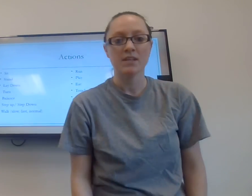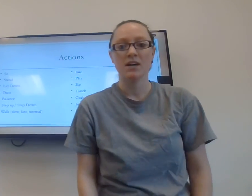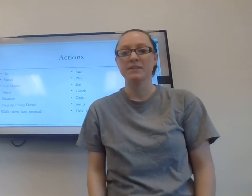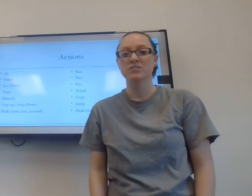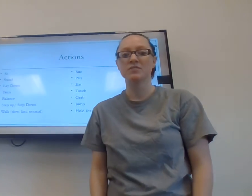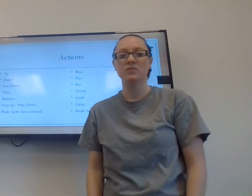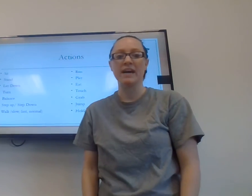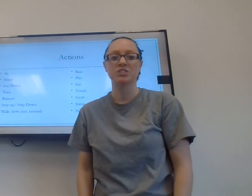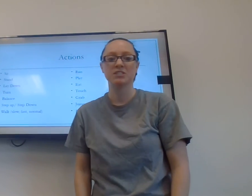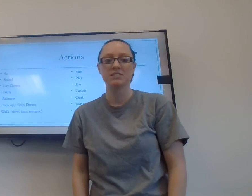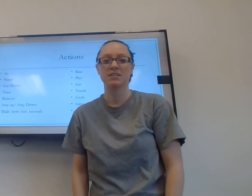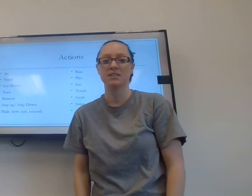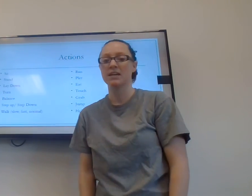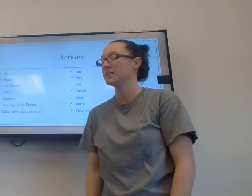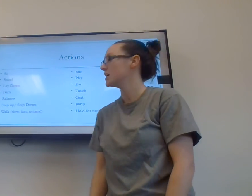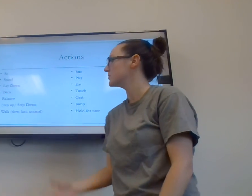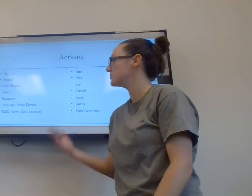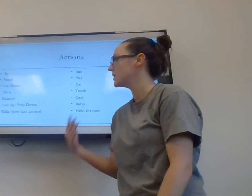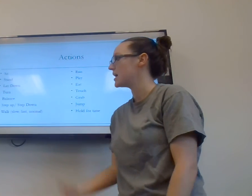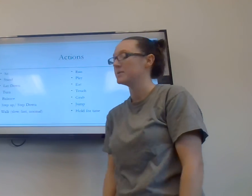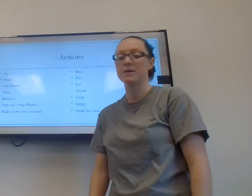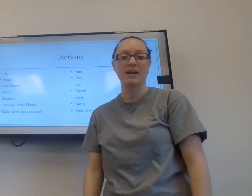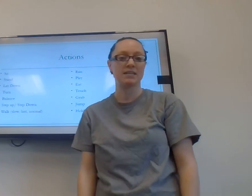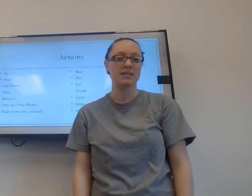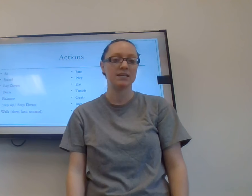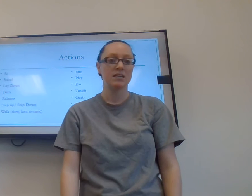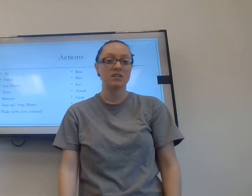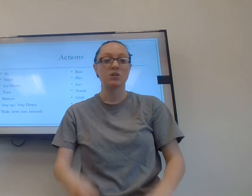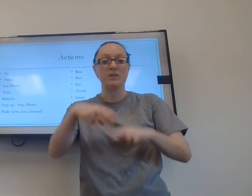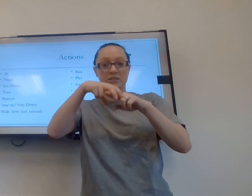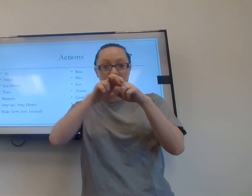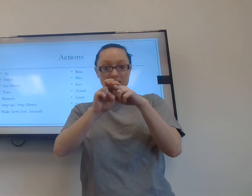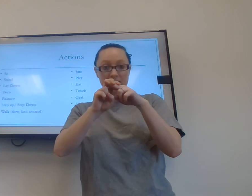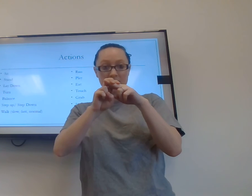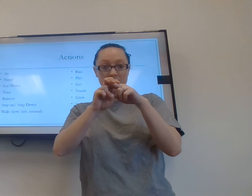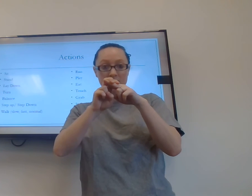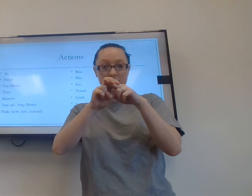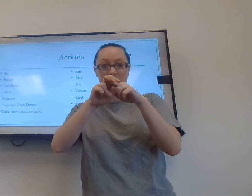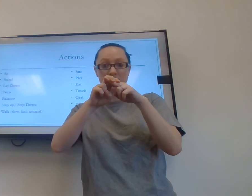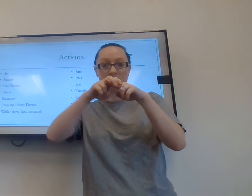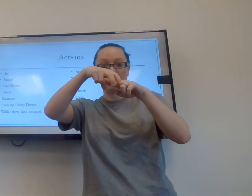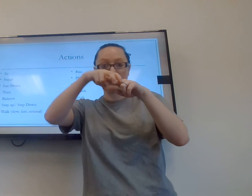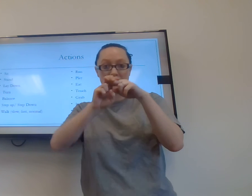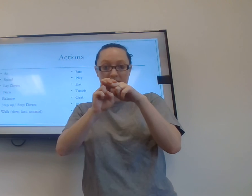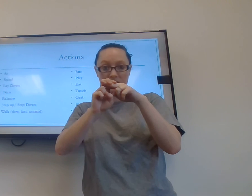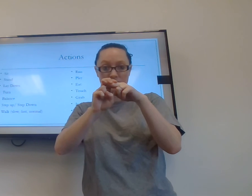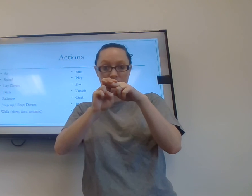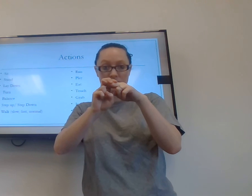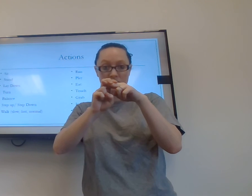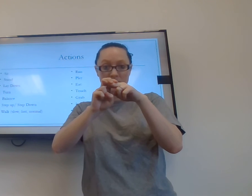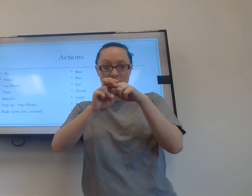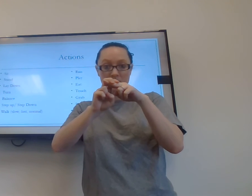These are a few actions that I thought would not be a bad idea. So we did sit. So sit down.